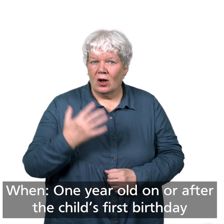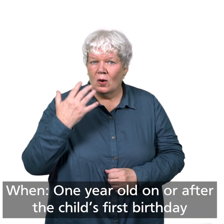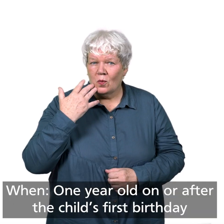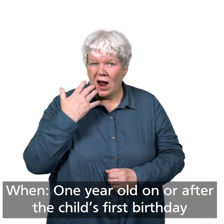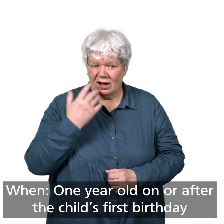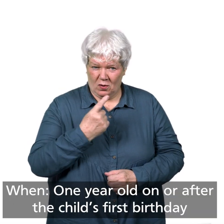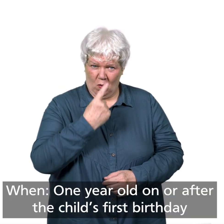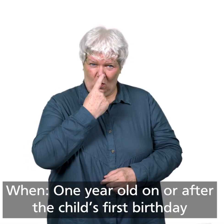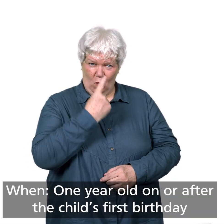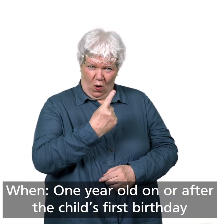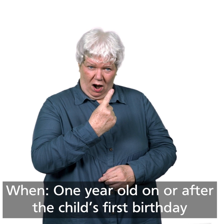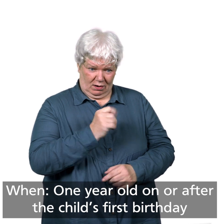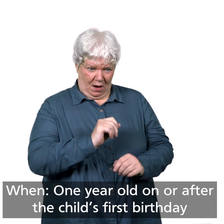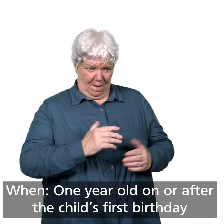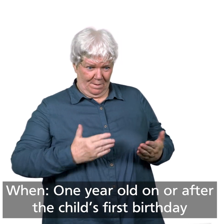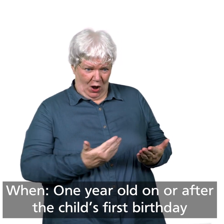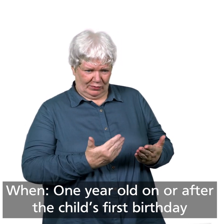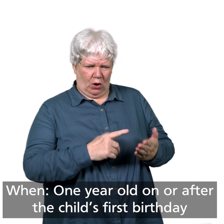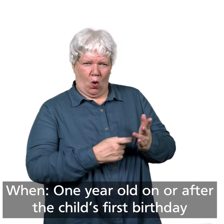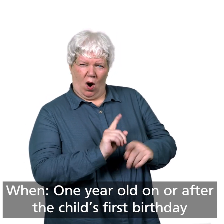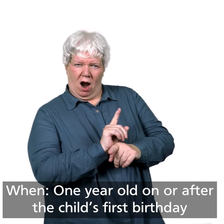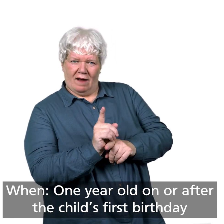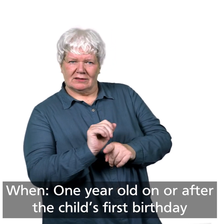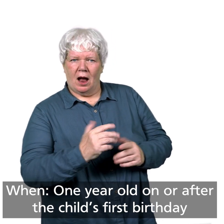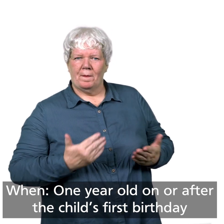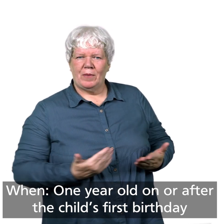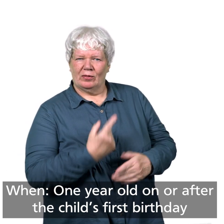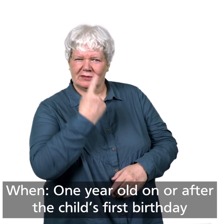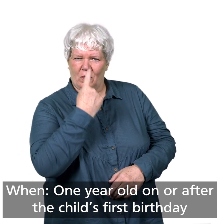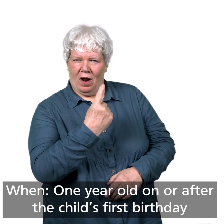When? 1 year old, on or after the child's first birthday.